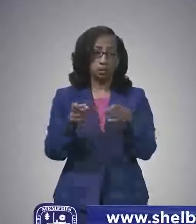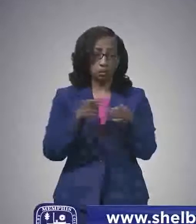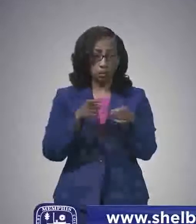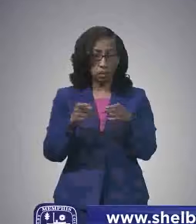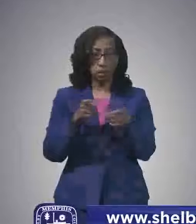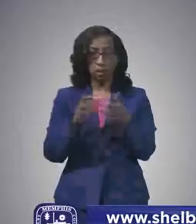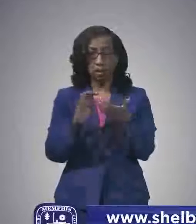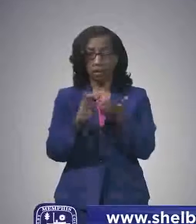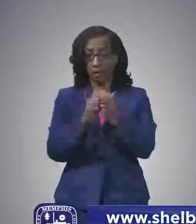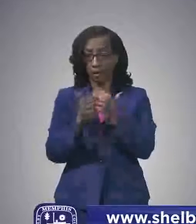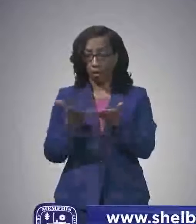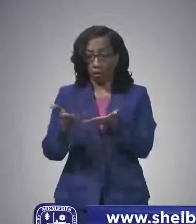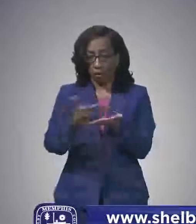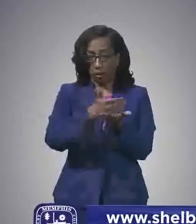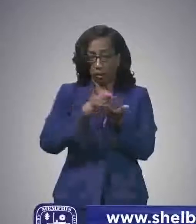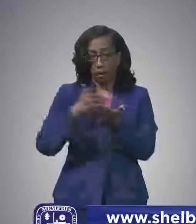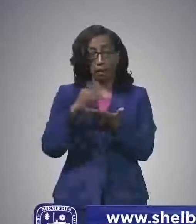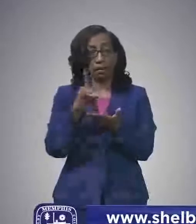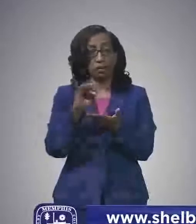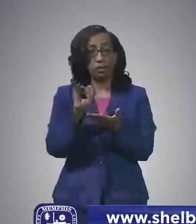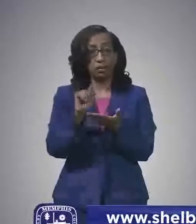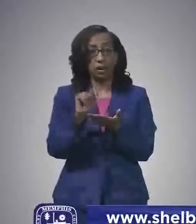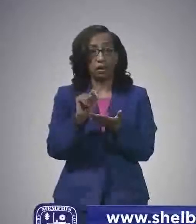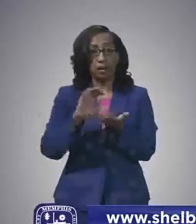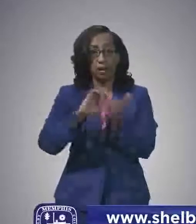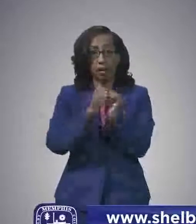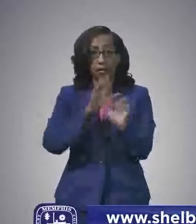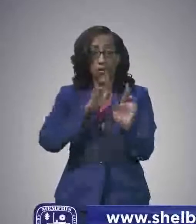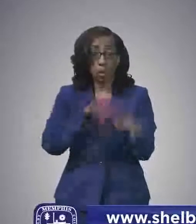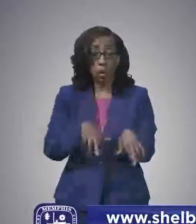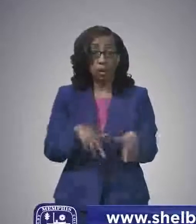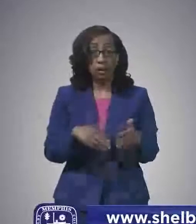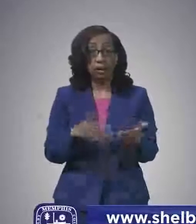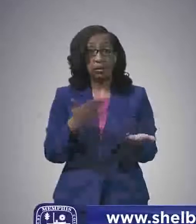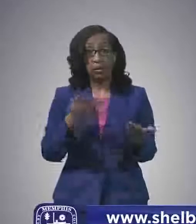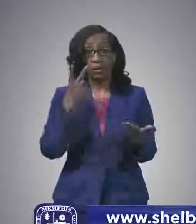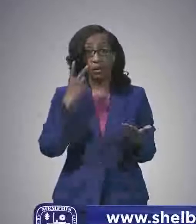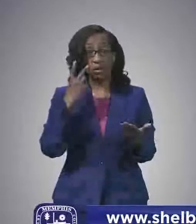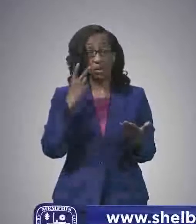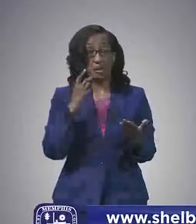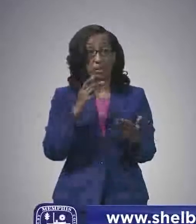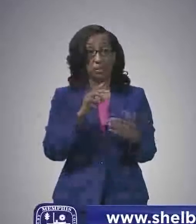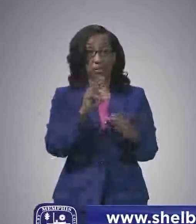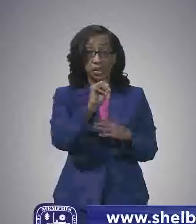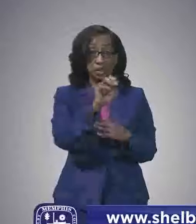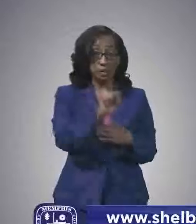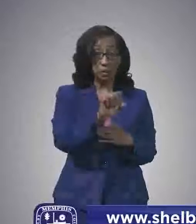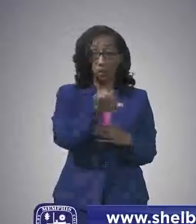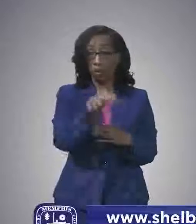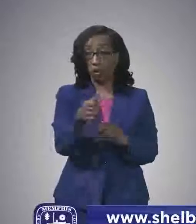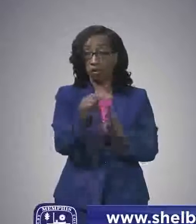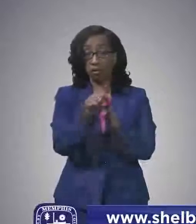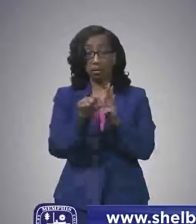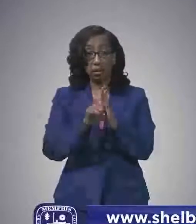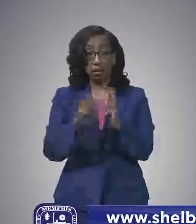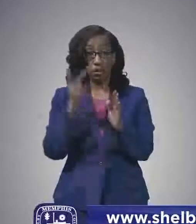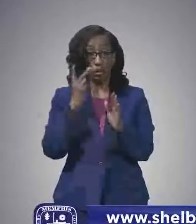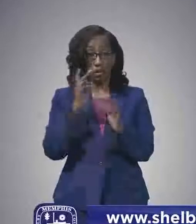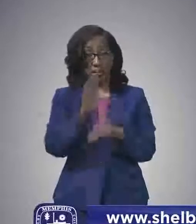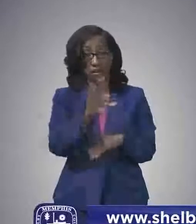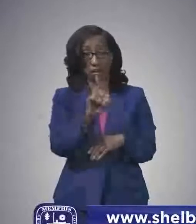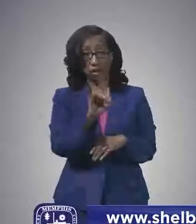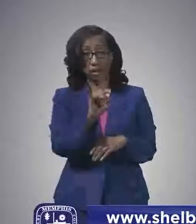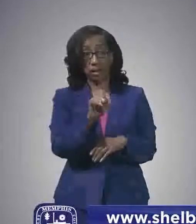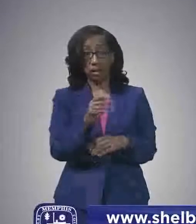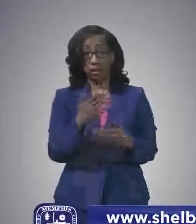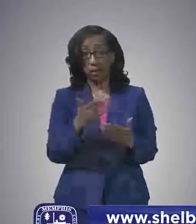it. So even though you may see different types of data coming out of Mississippi, it may also have to do with the numbers